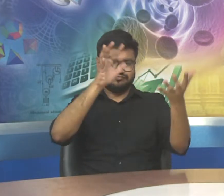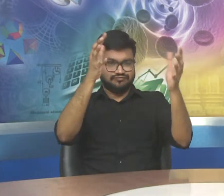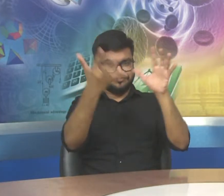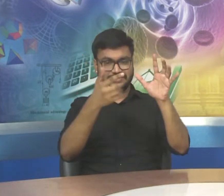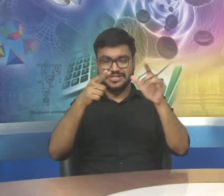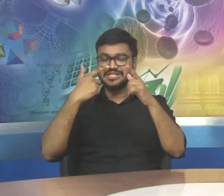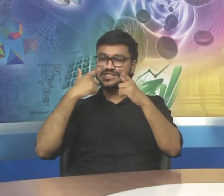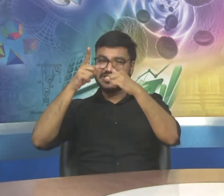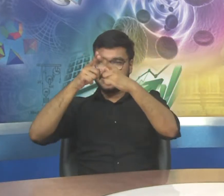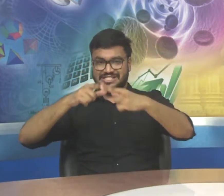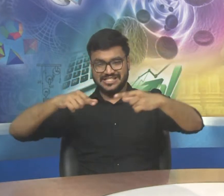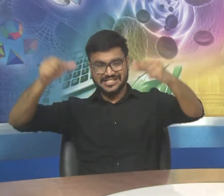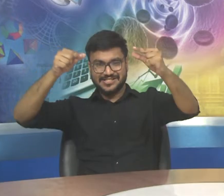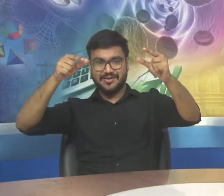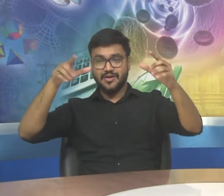things towards the earth.